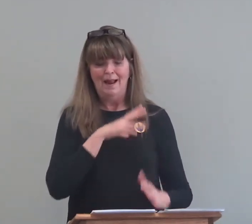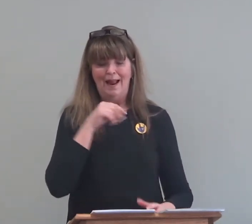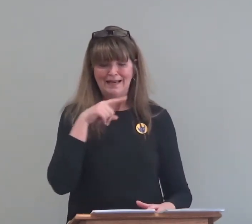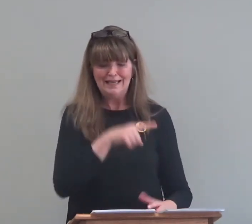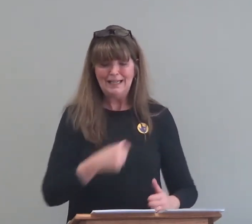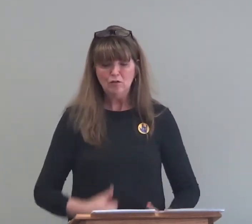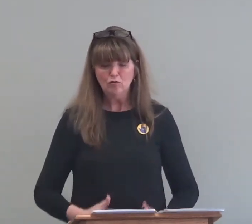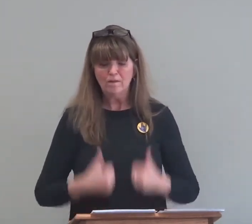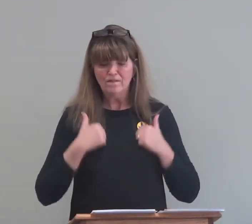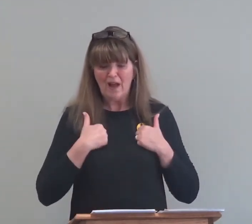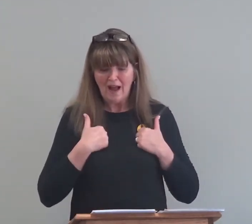in its weakened state.